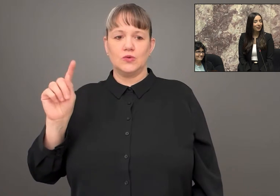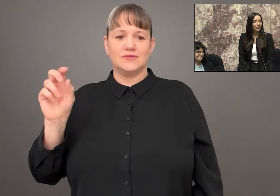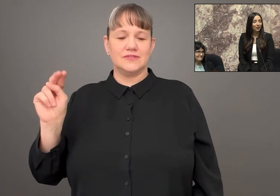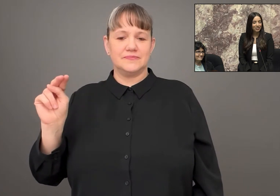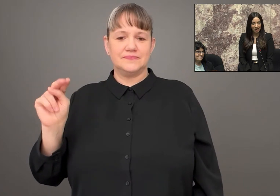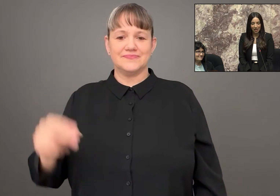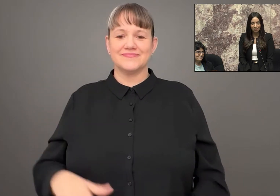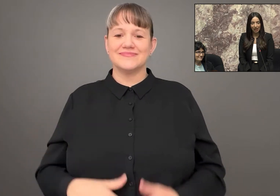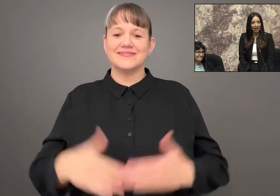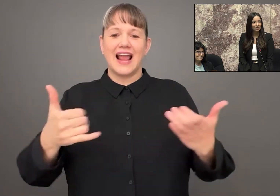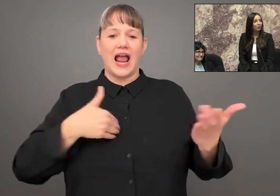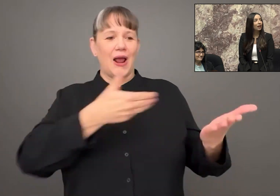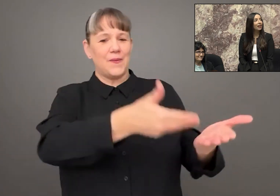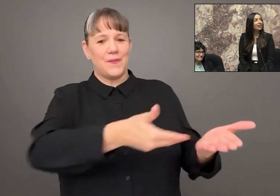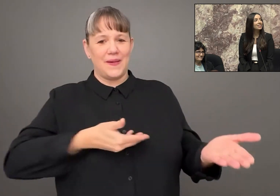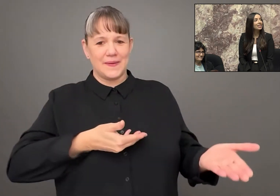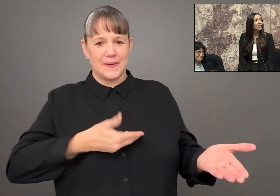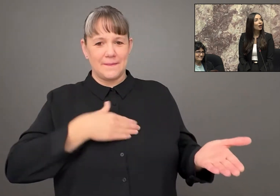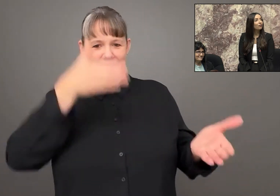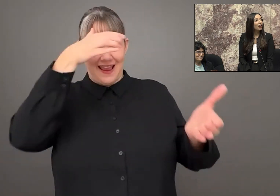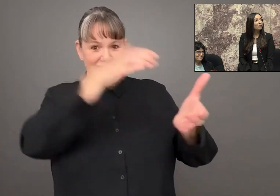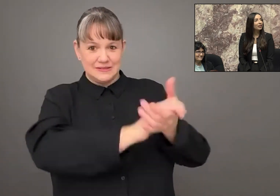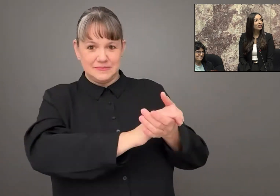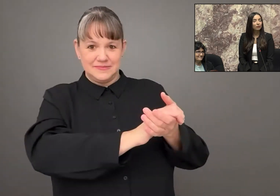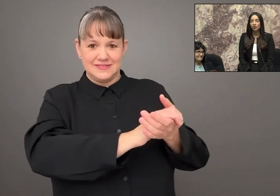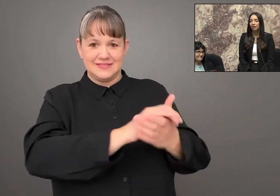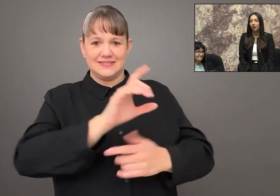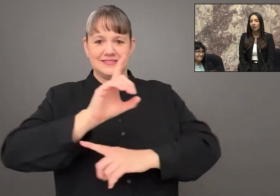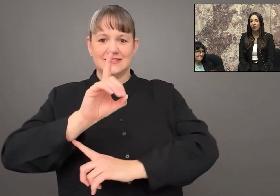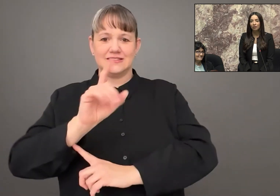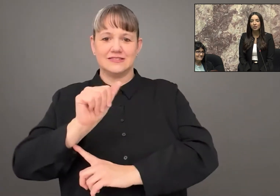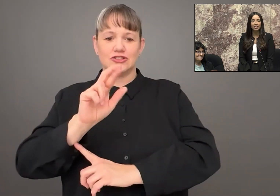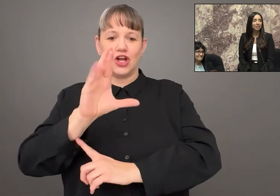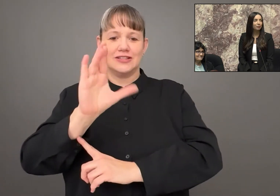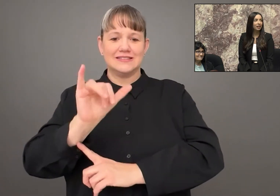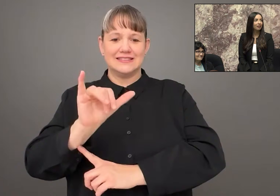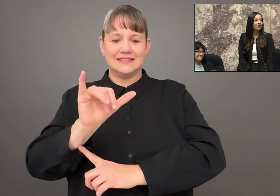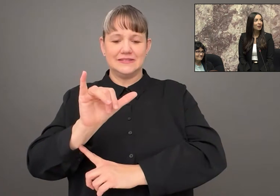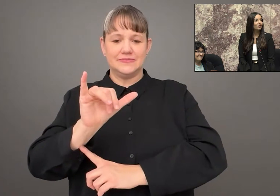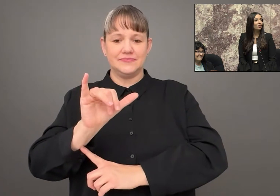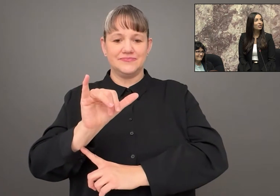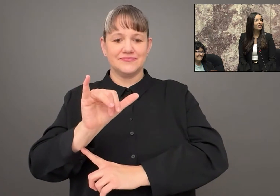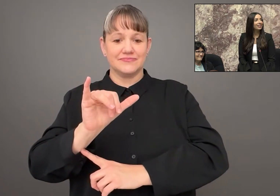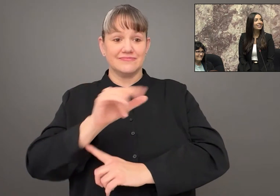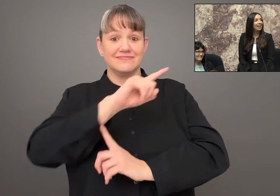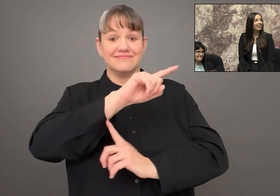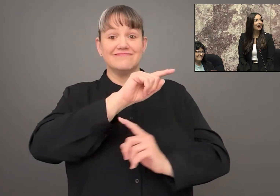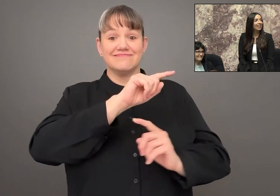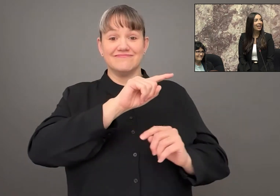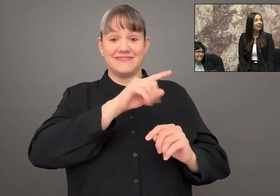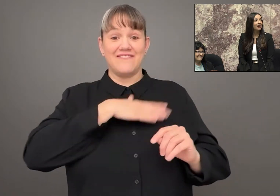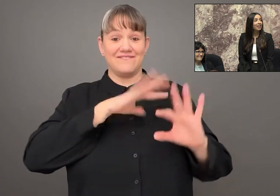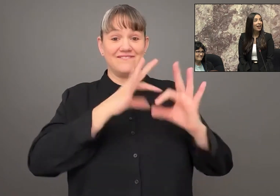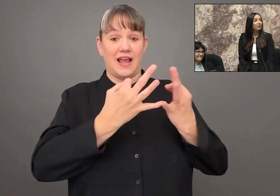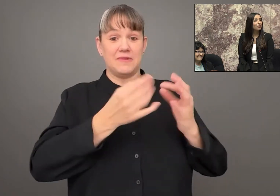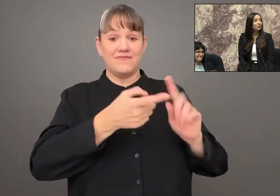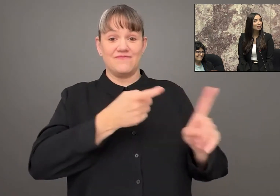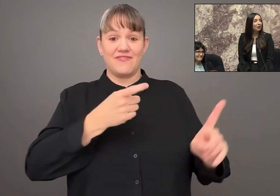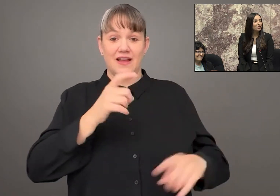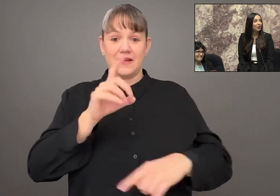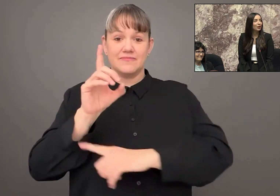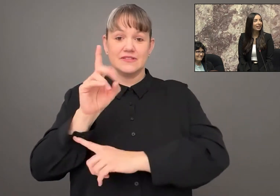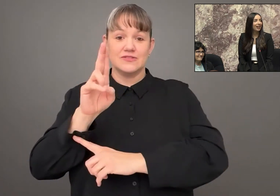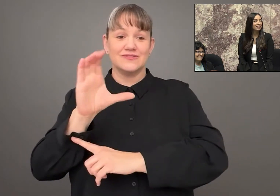House for the first time, as well as our family who's traveled all the way from Duncan to be here, Darshan, Jackie, Alana, and the